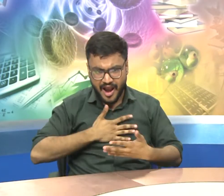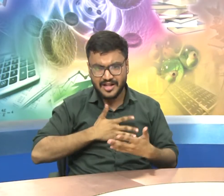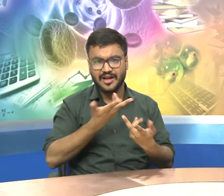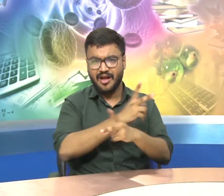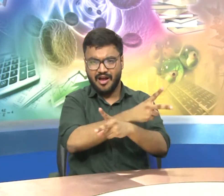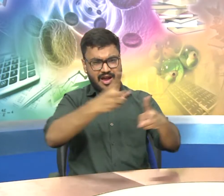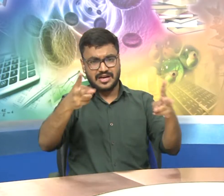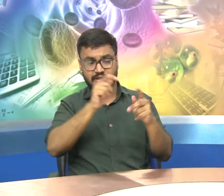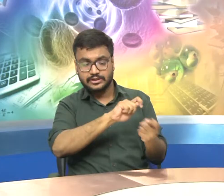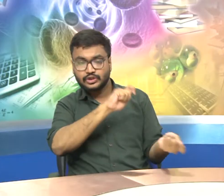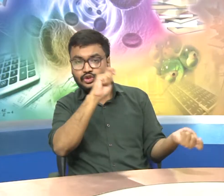evolution.